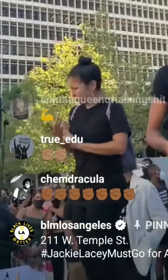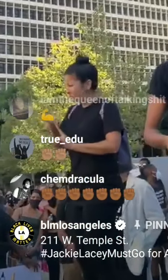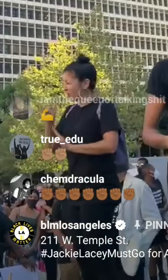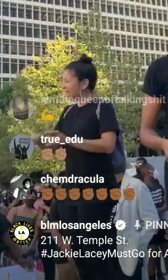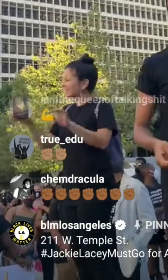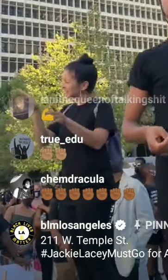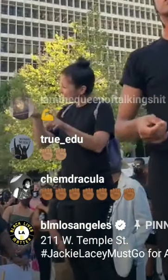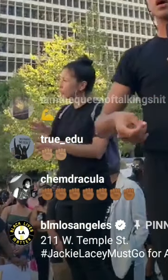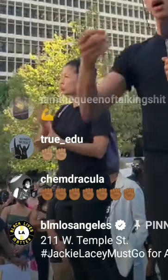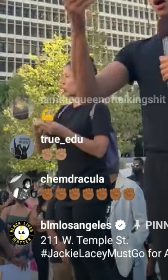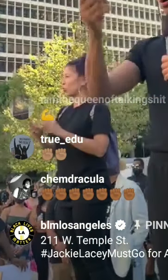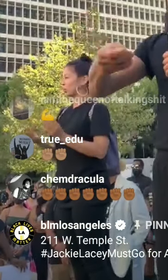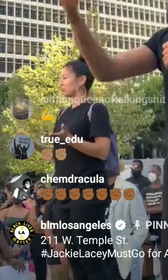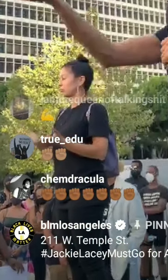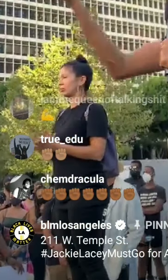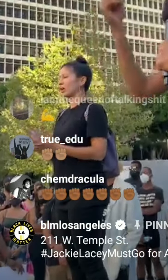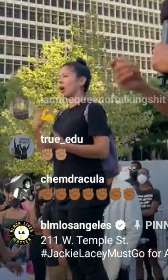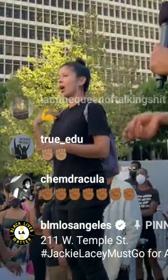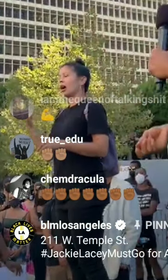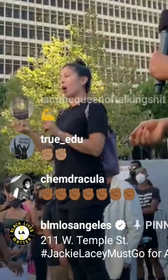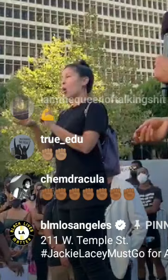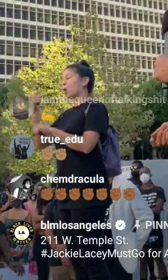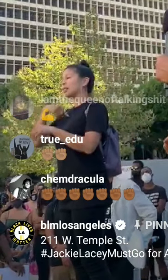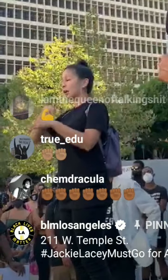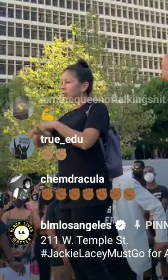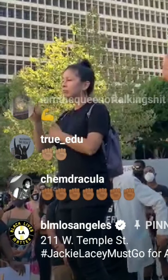own future!